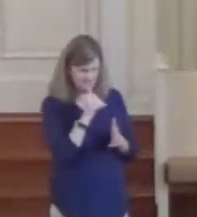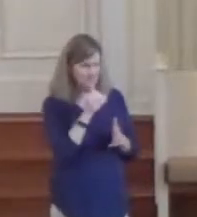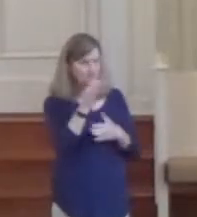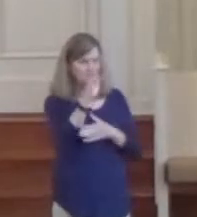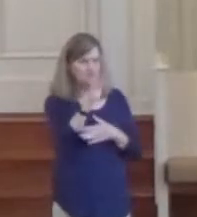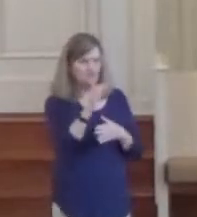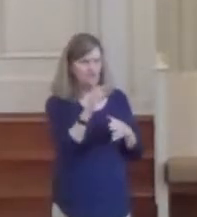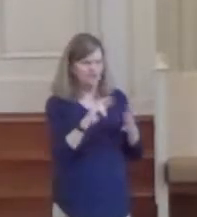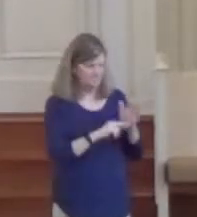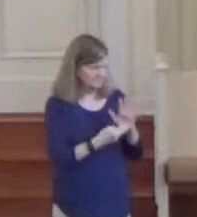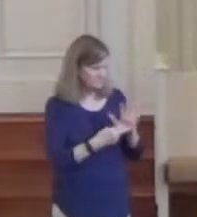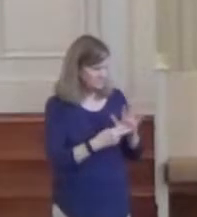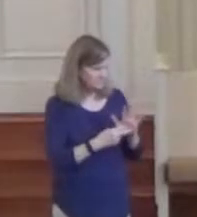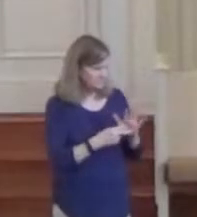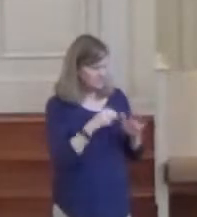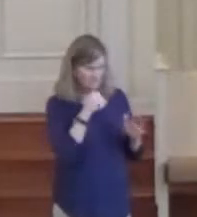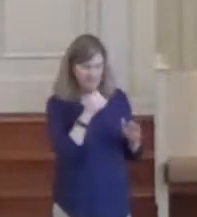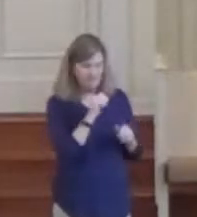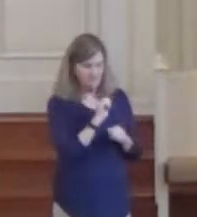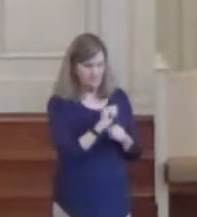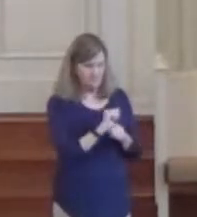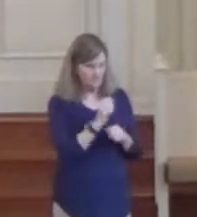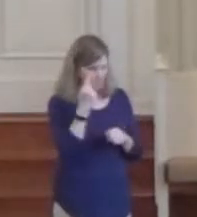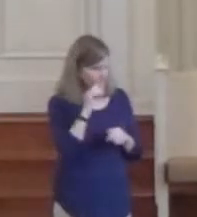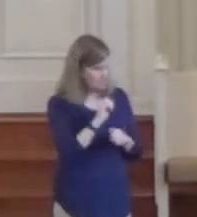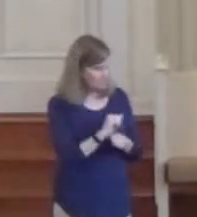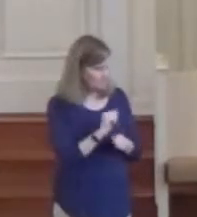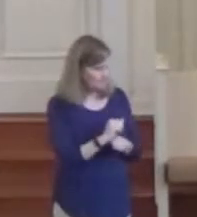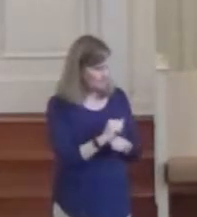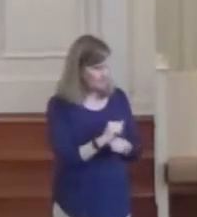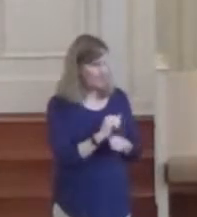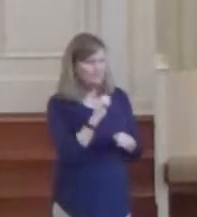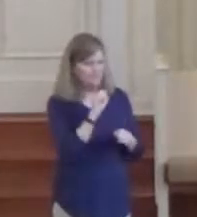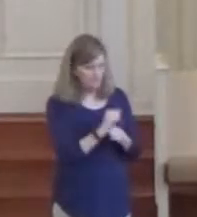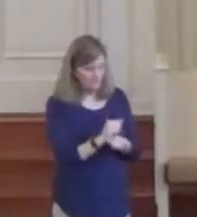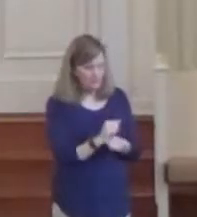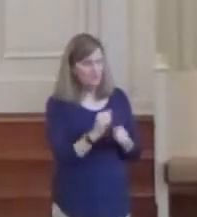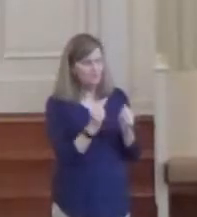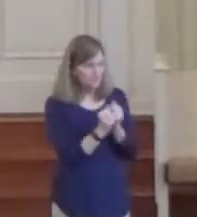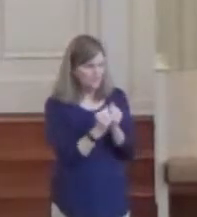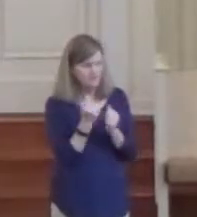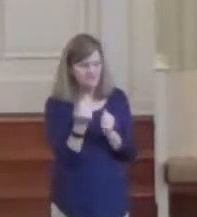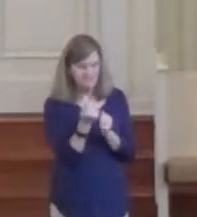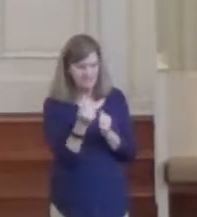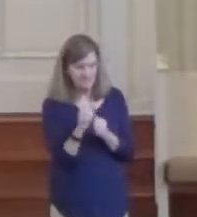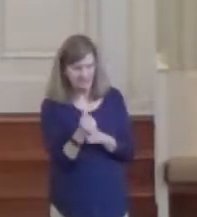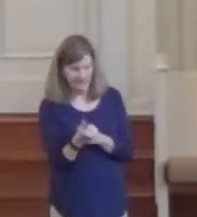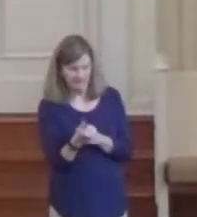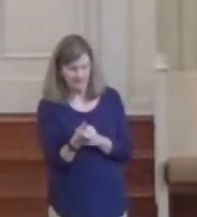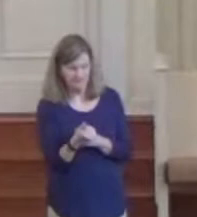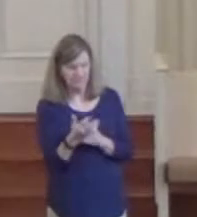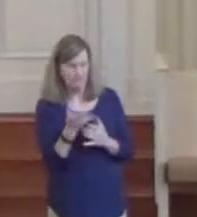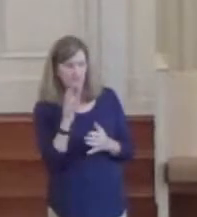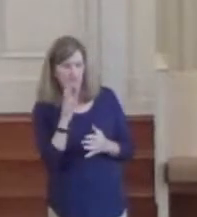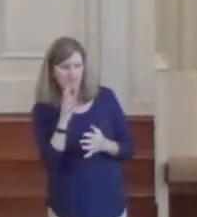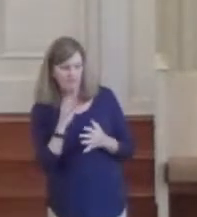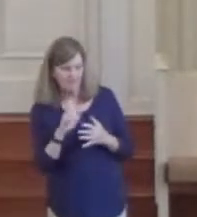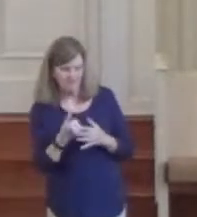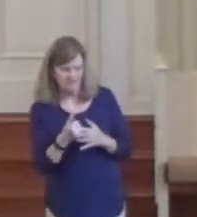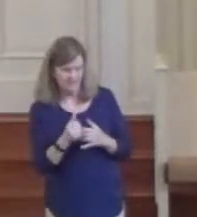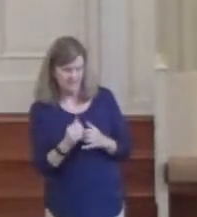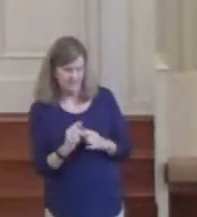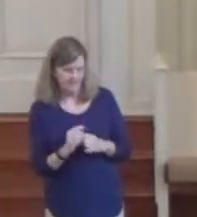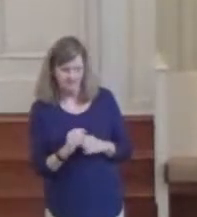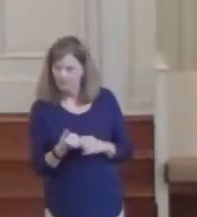God's intention. It's not just work for work's sake. It's work with something else. And I want to talk about that something else.